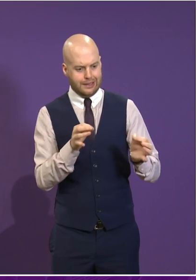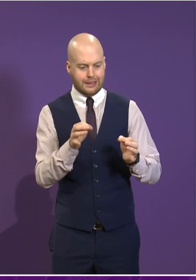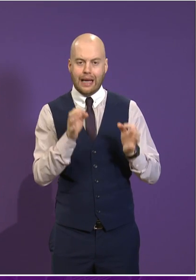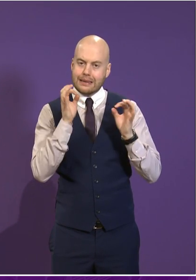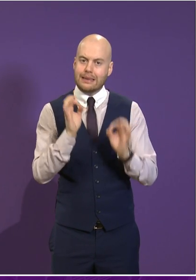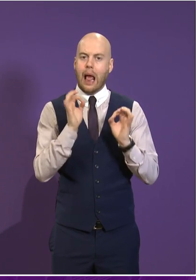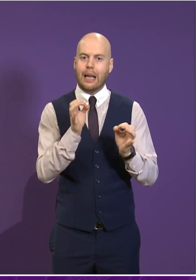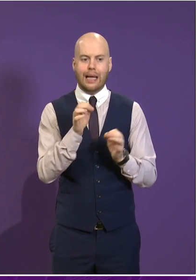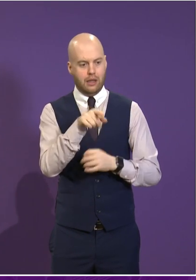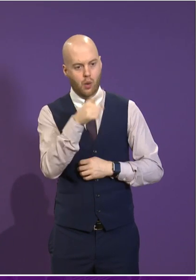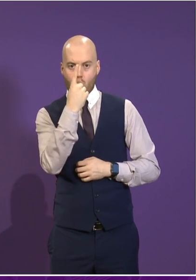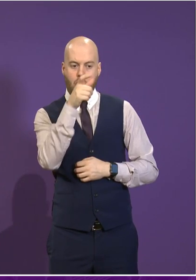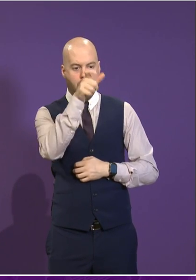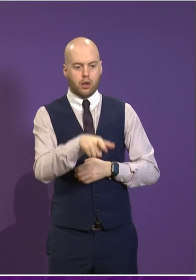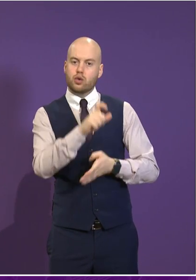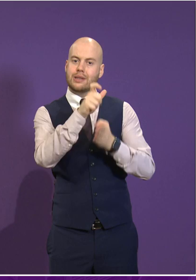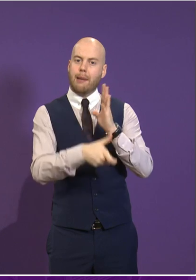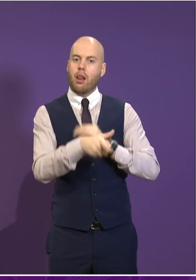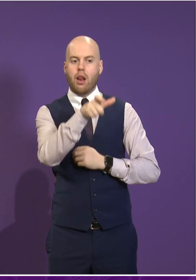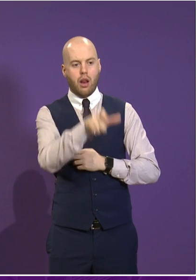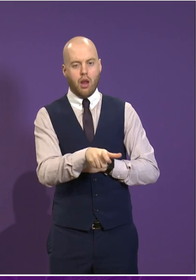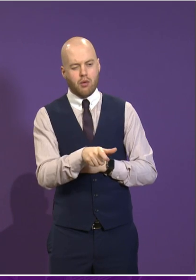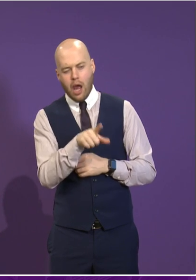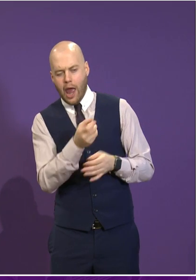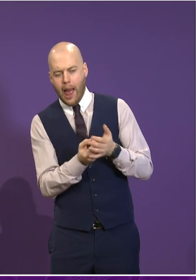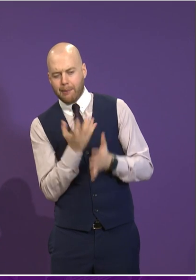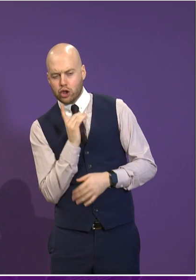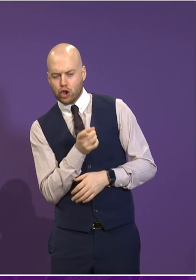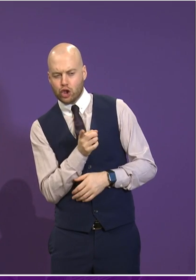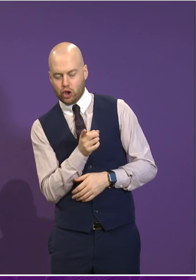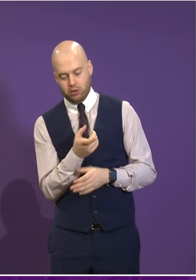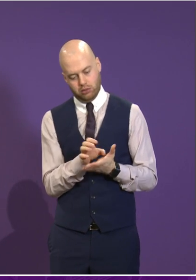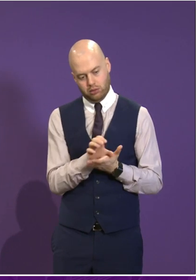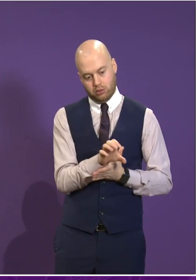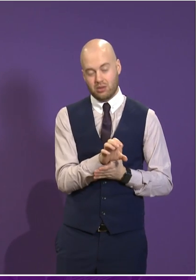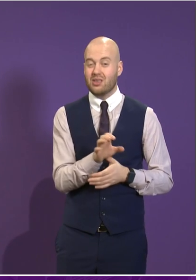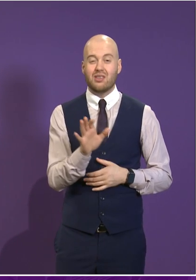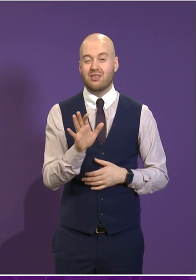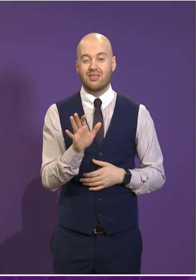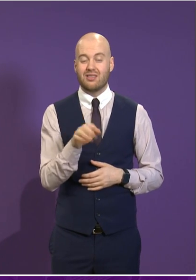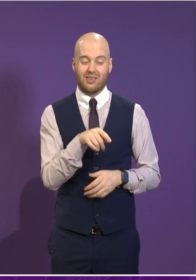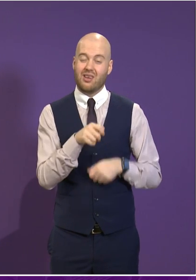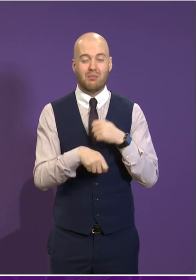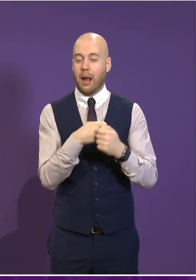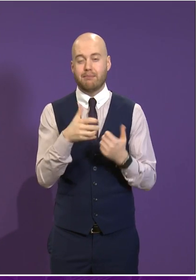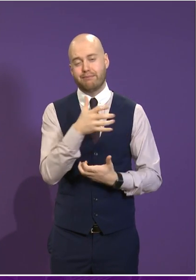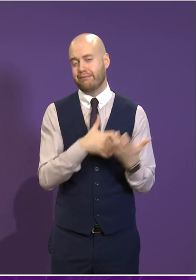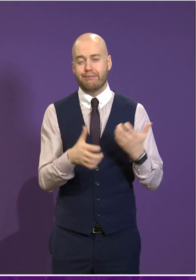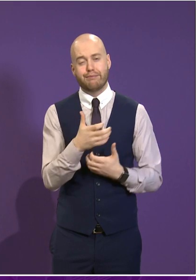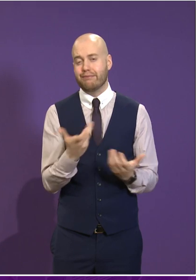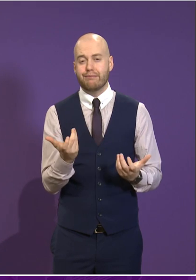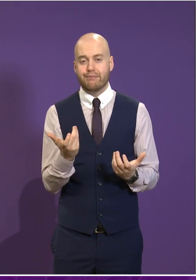exactly what the cost of each particular student is and then give that, because that leads to the kind of, you know, the lumpiness of reaction that